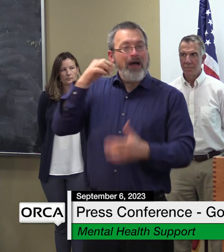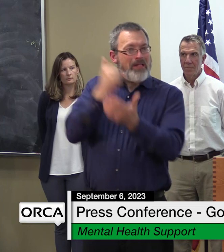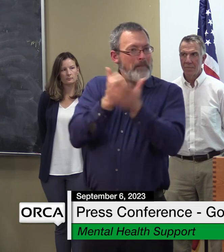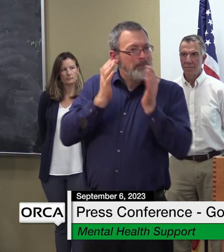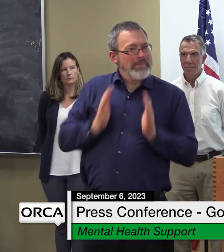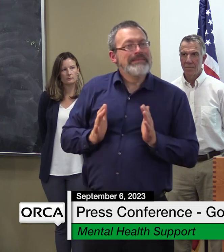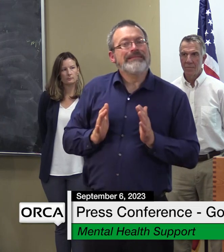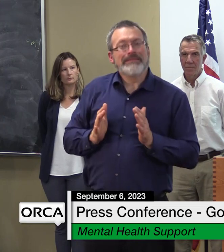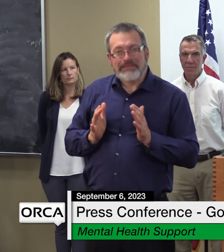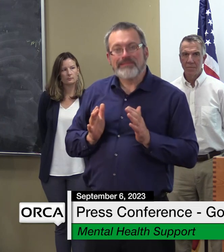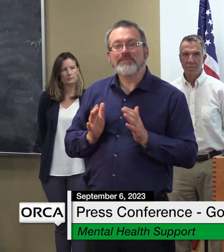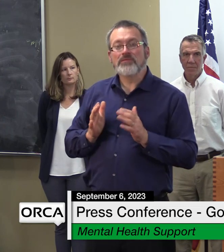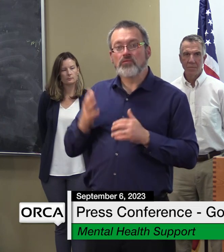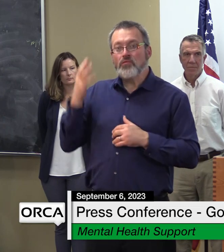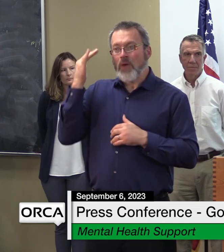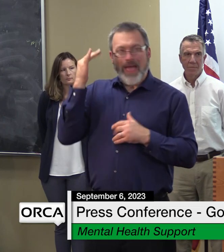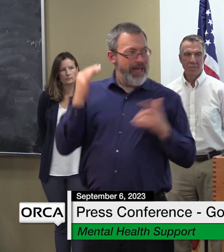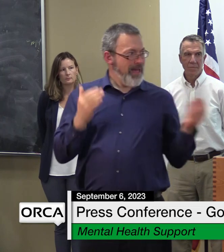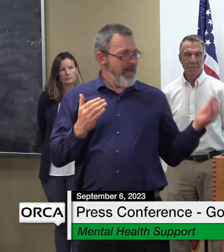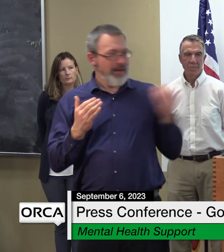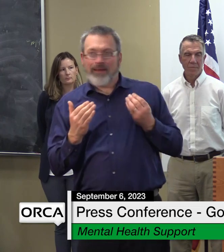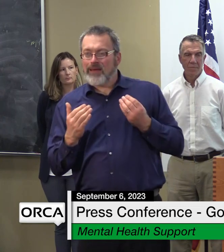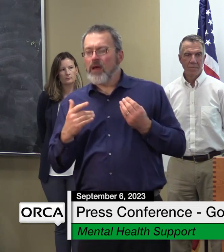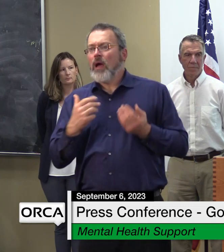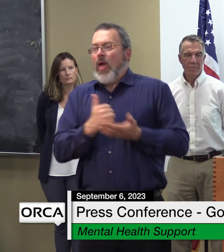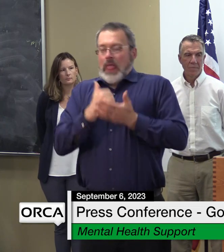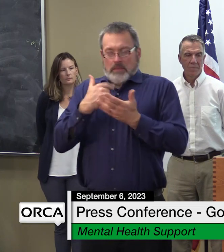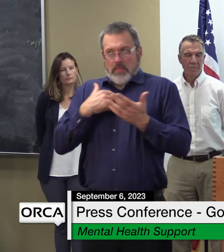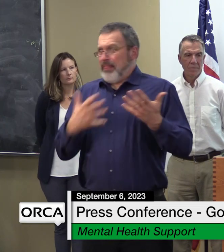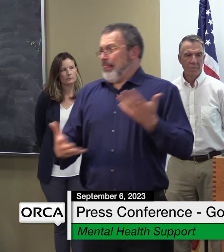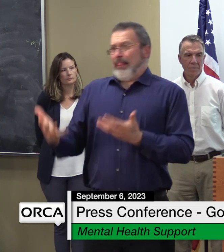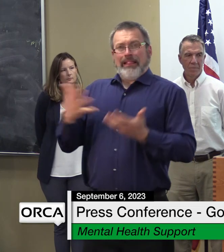therapy. Being open and talking about your feelings,